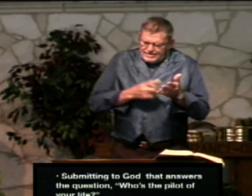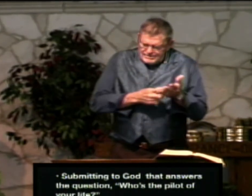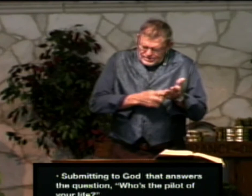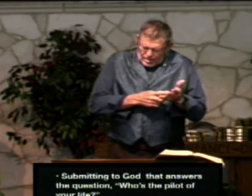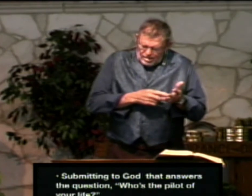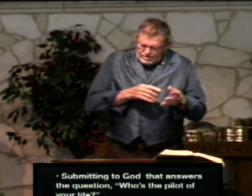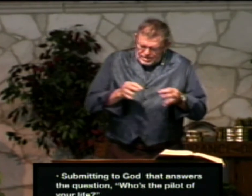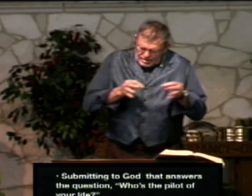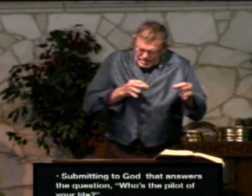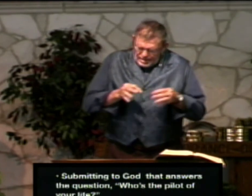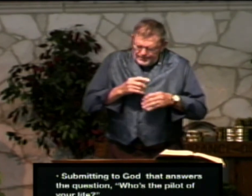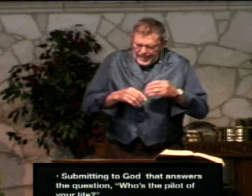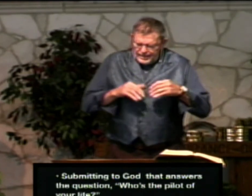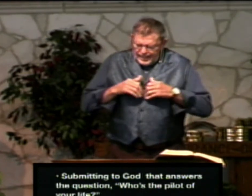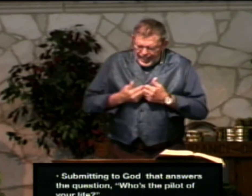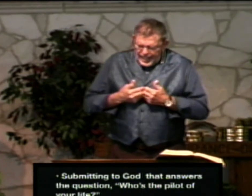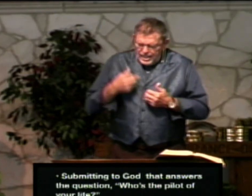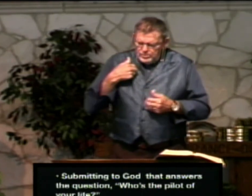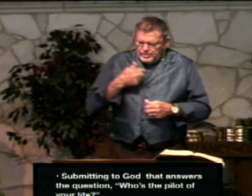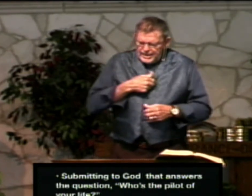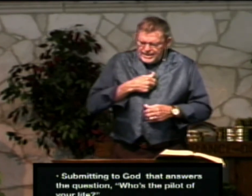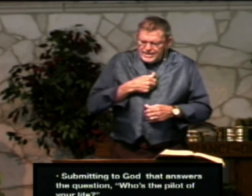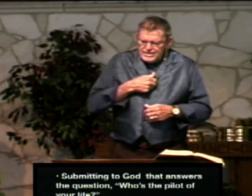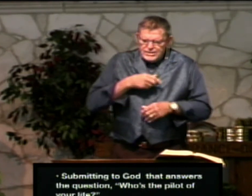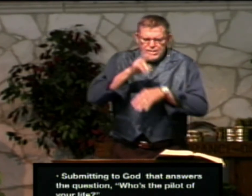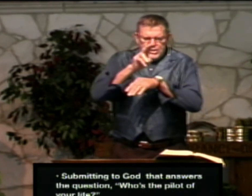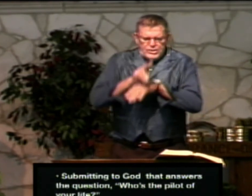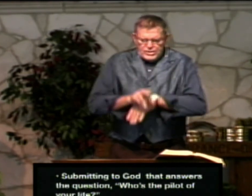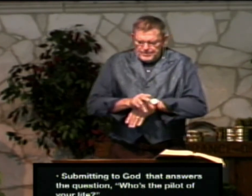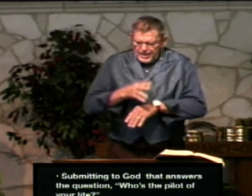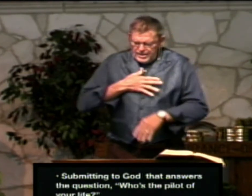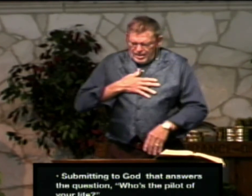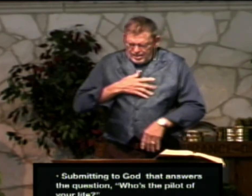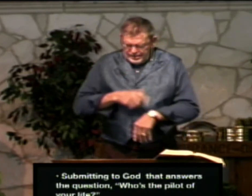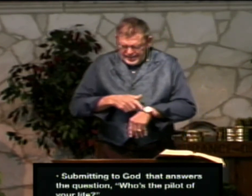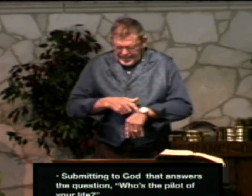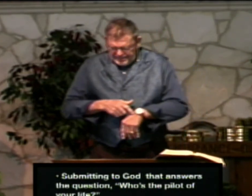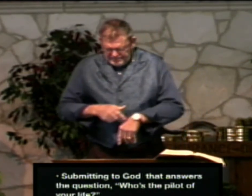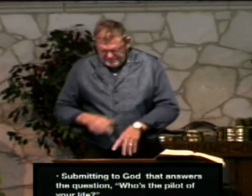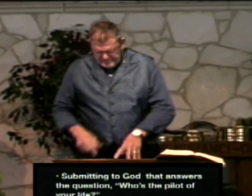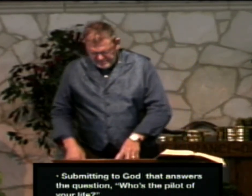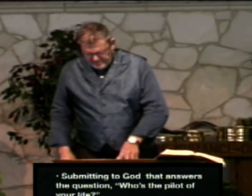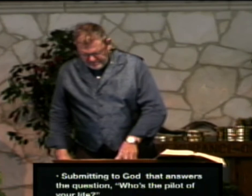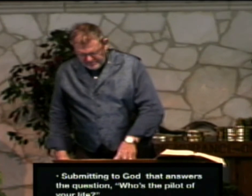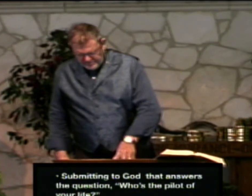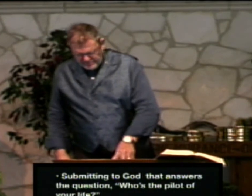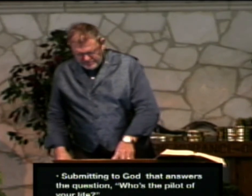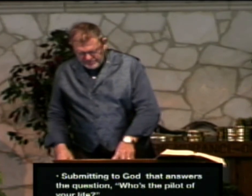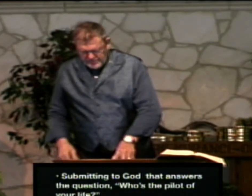that talks about how we spend our time.